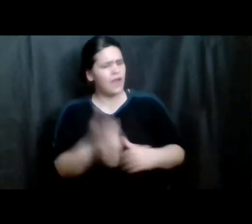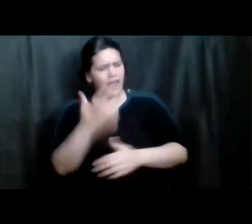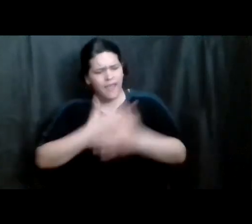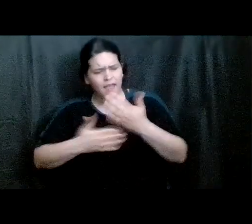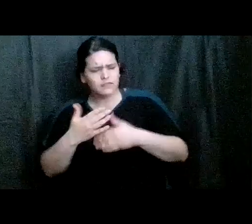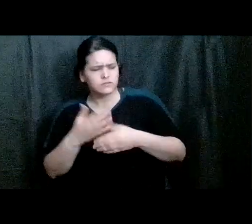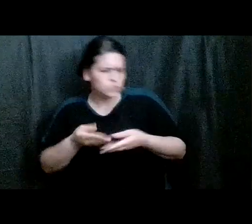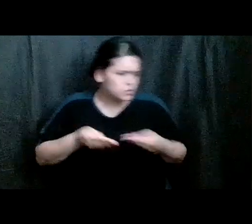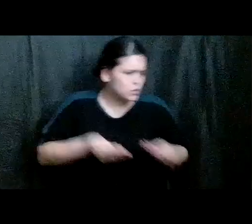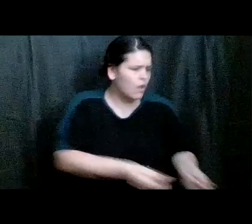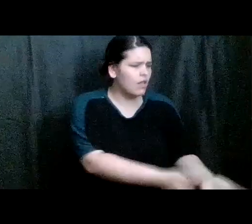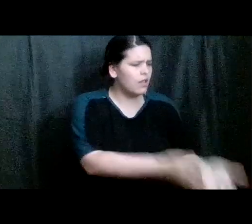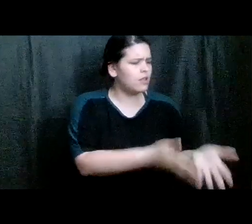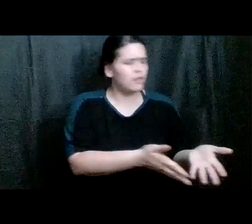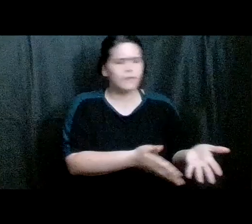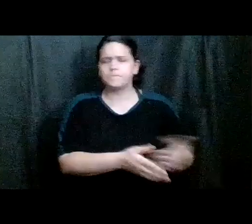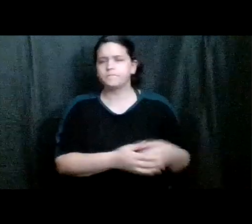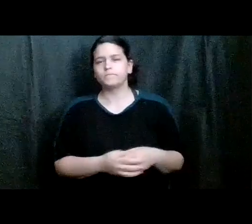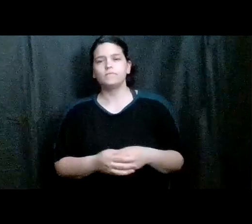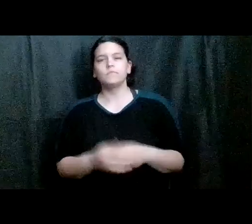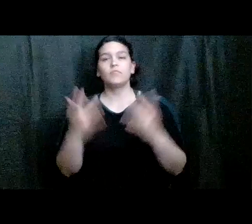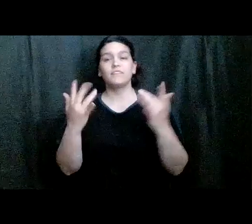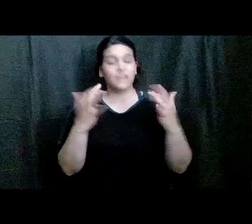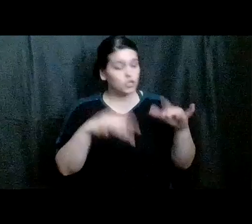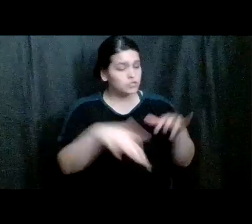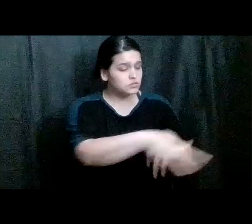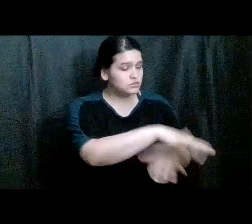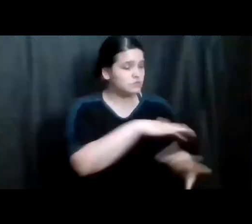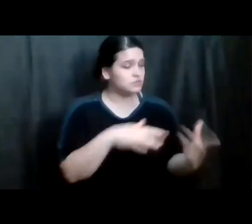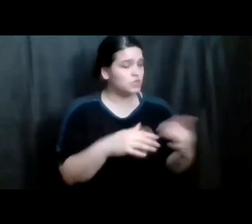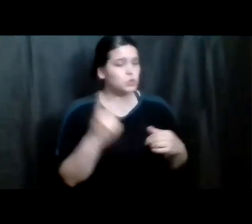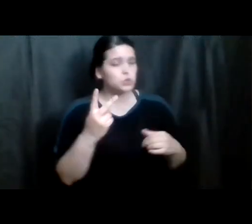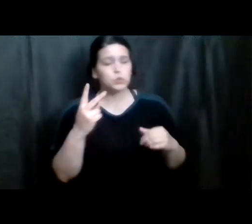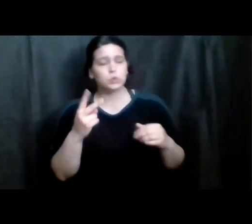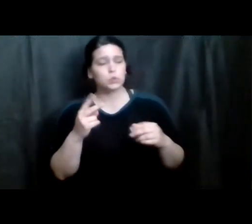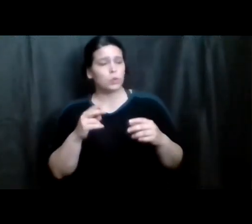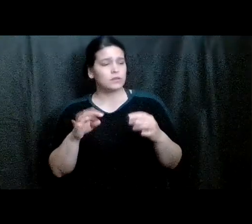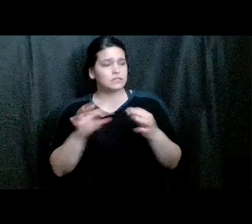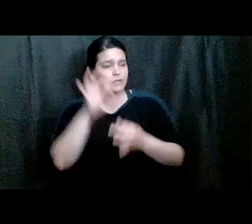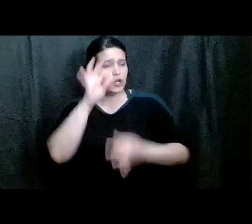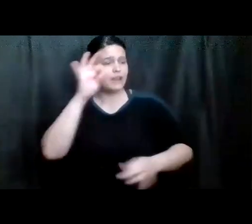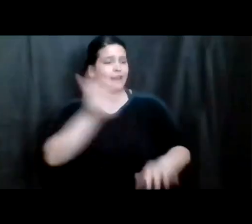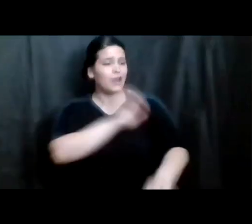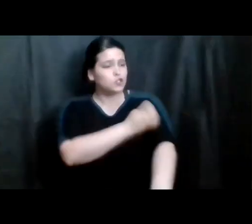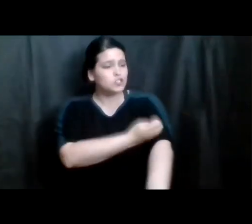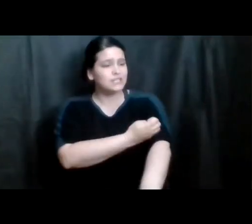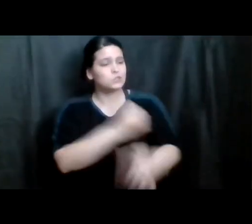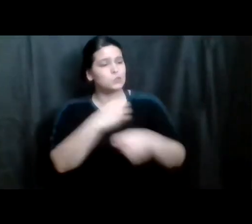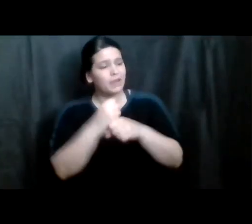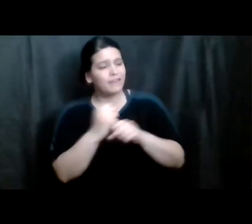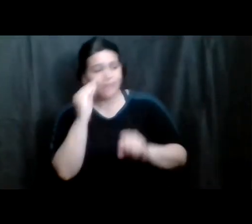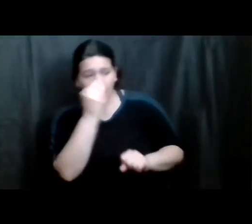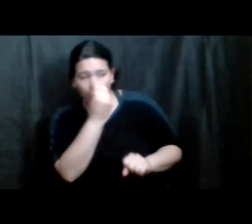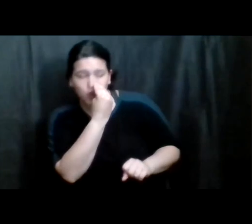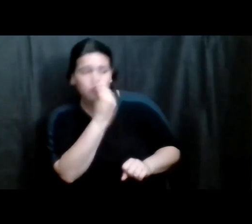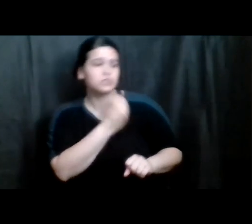over pollen parts. Two spirit energies combining to make flowers, fruit, and our food. An interspecies